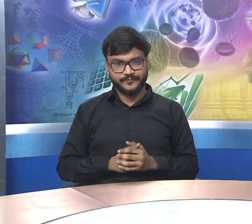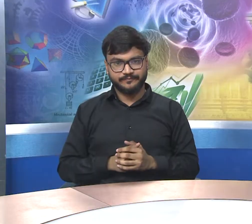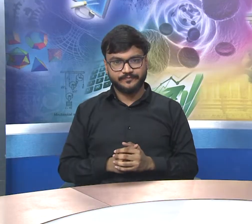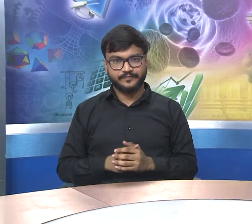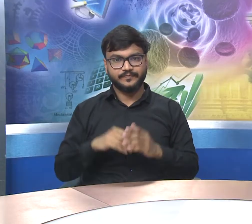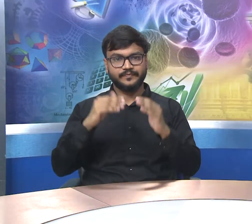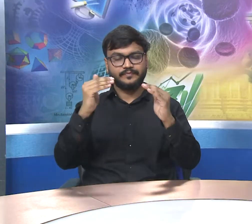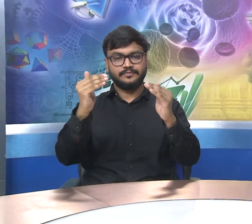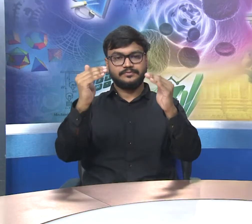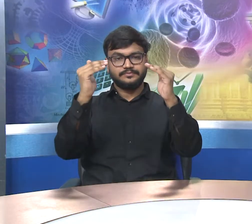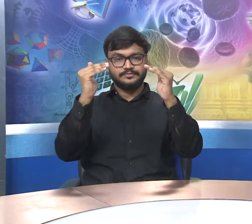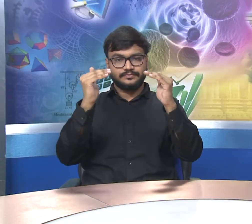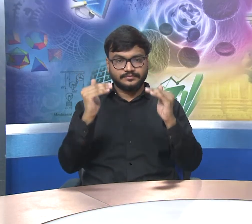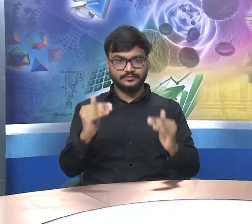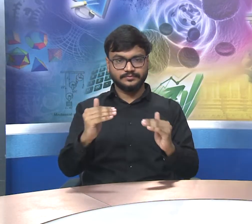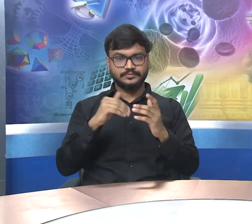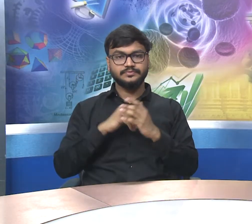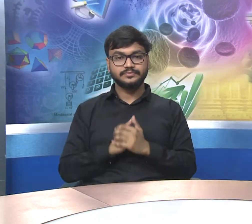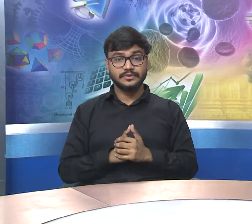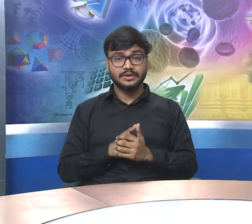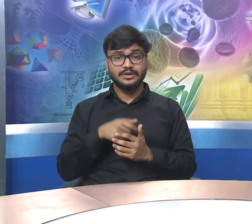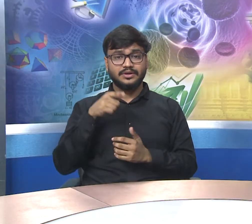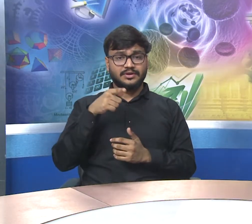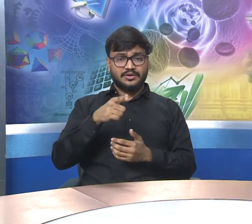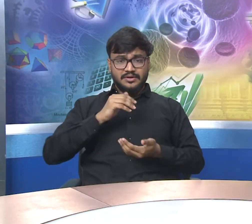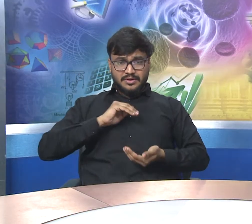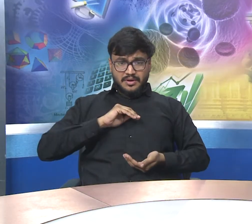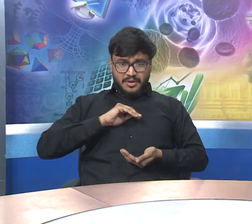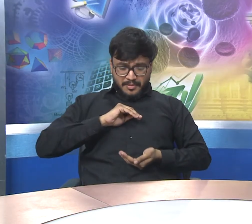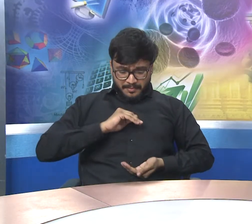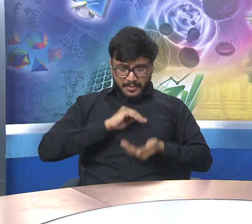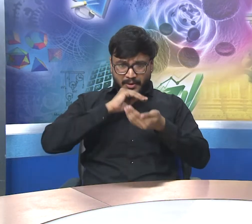institutions and hospitals who provide cochlear implants.